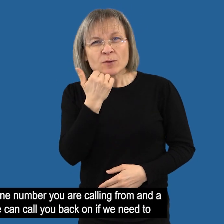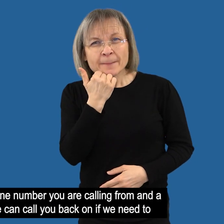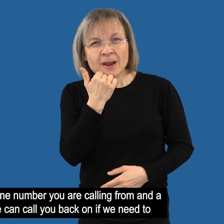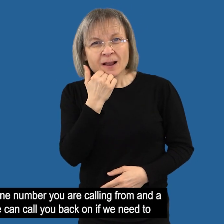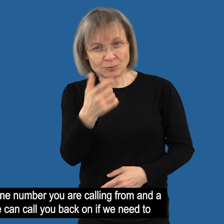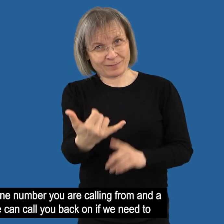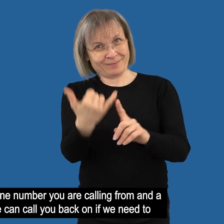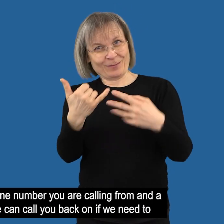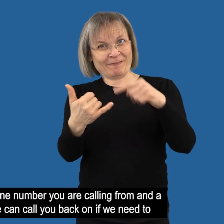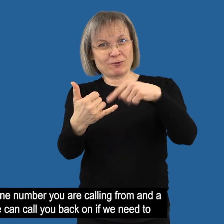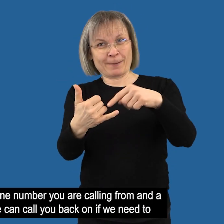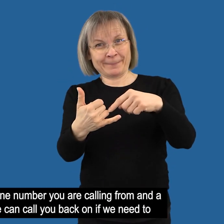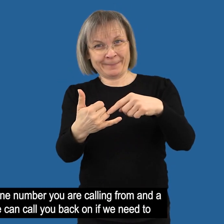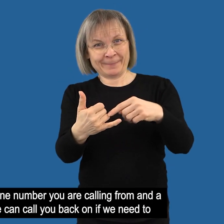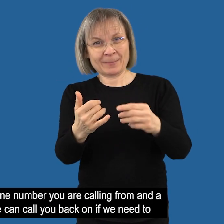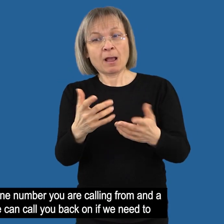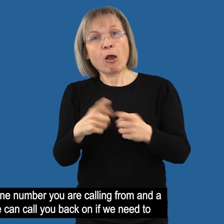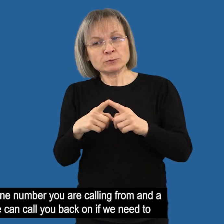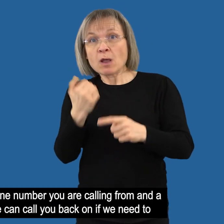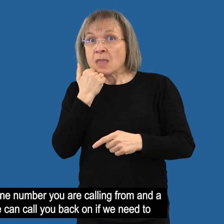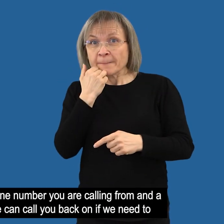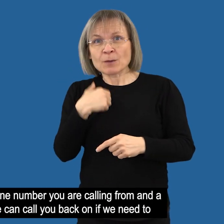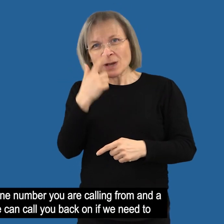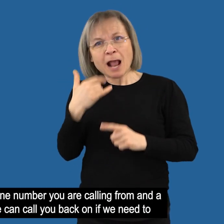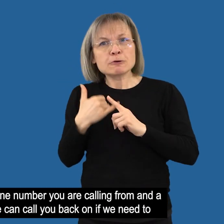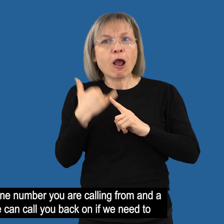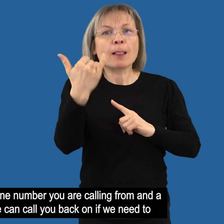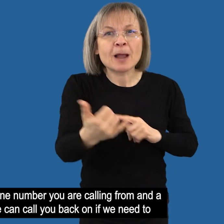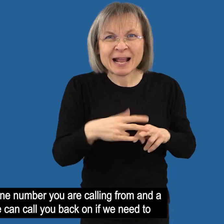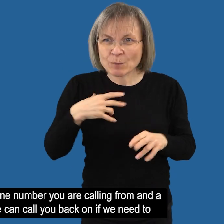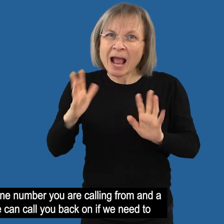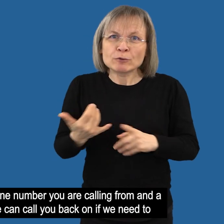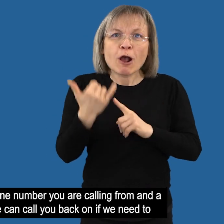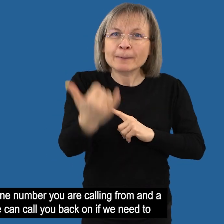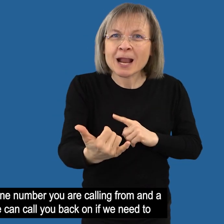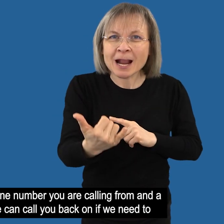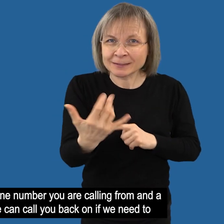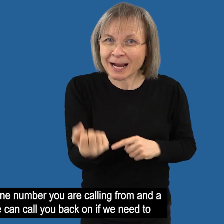The telephone number you are calling from, and a number we can call you back on if we need to.